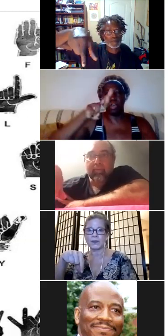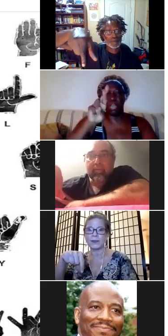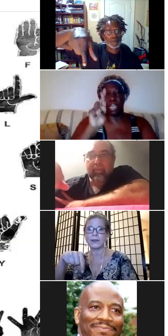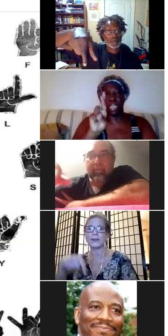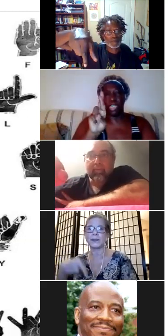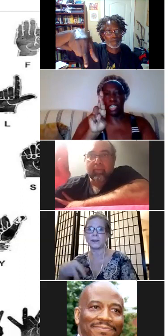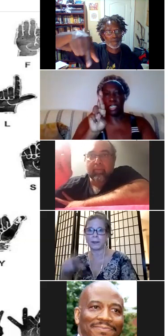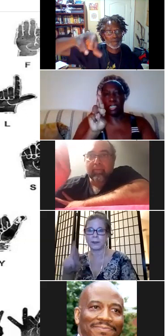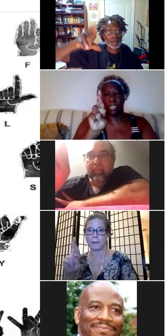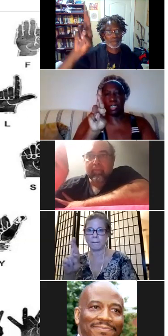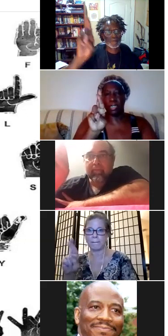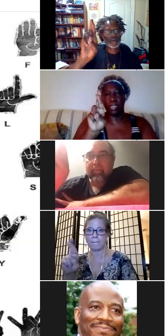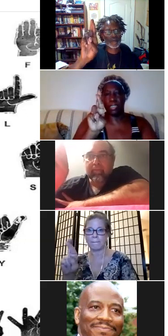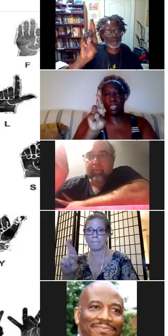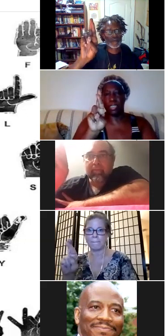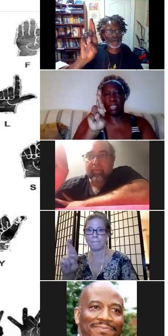R,